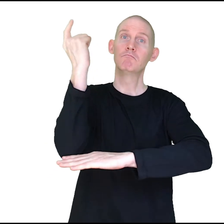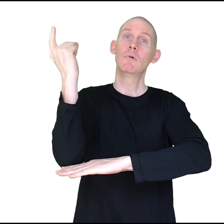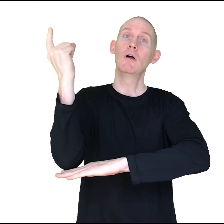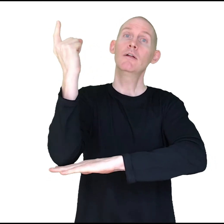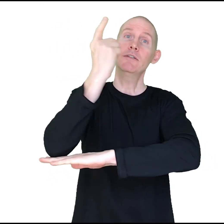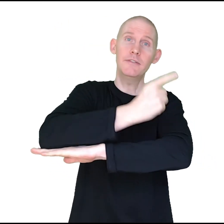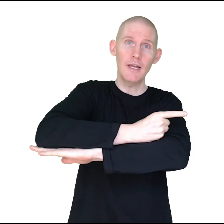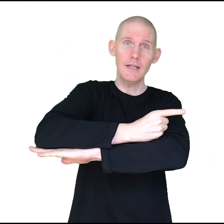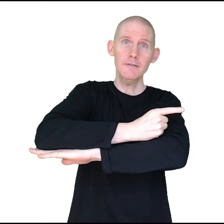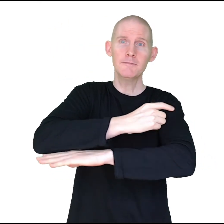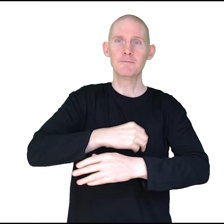Day.